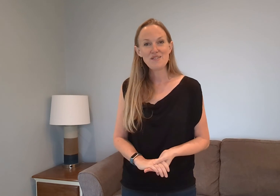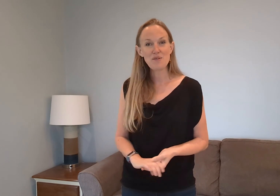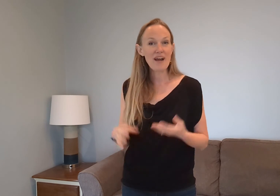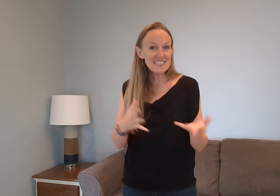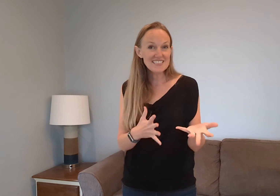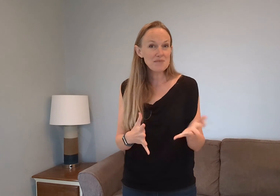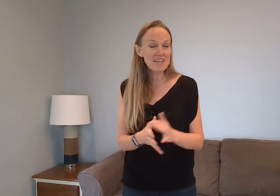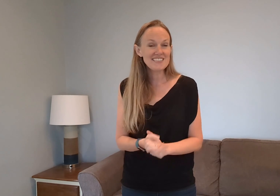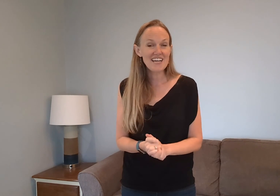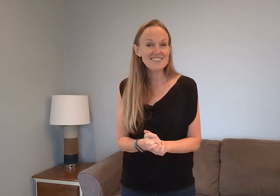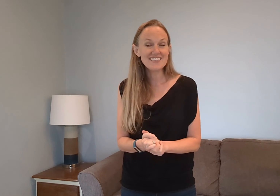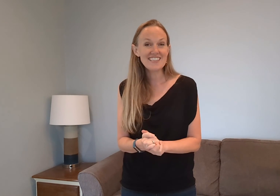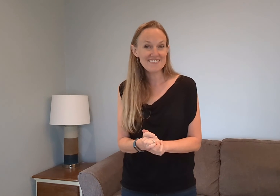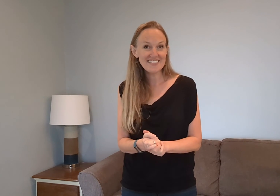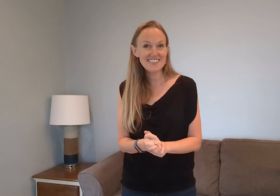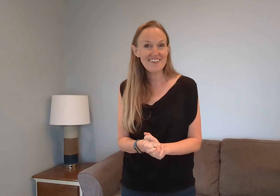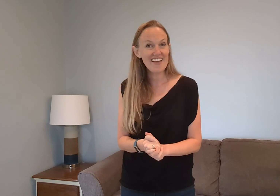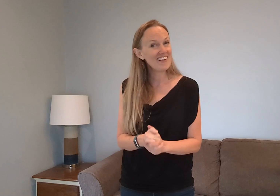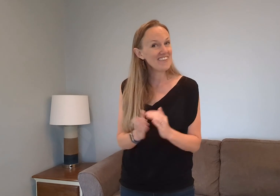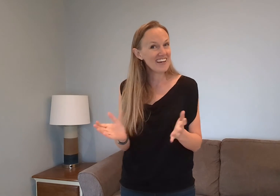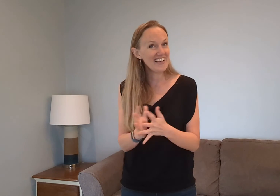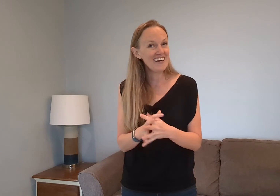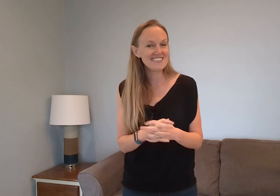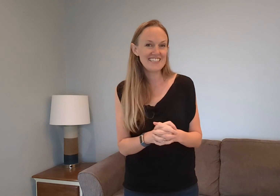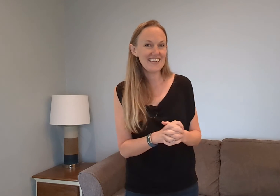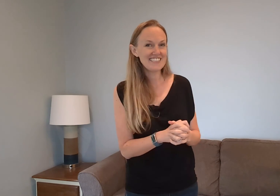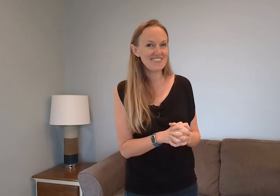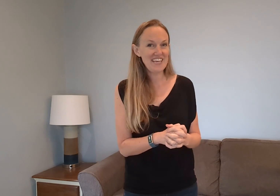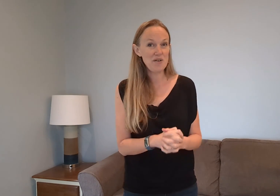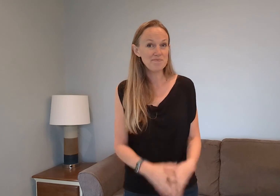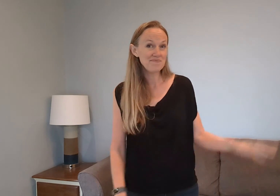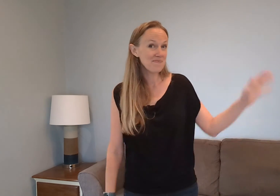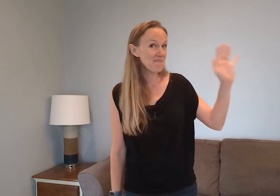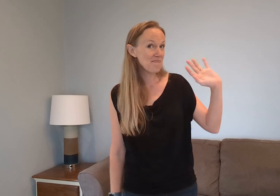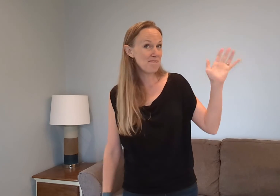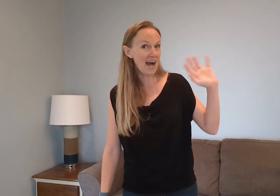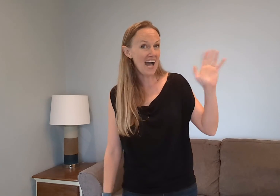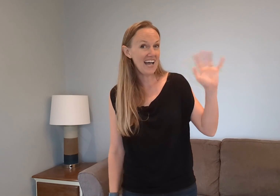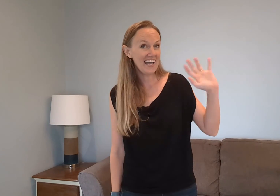So practice as many times as you need to. And when you're ready, I'll see you in the next video. Bye.